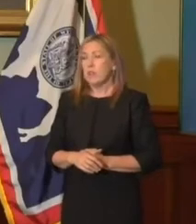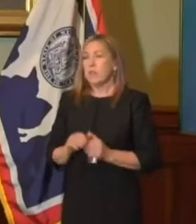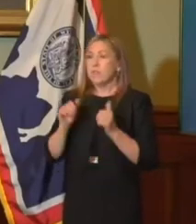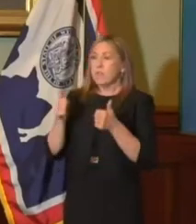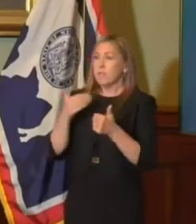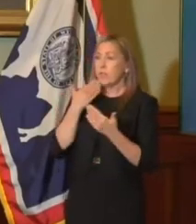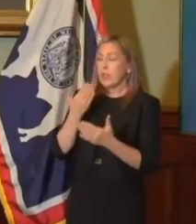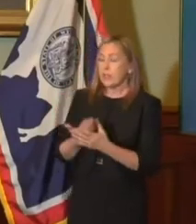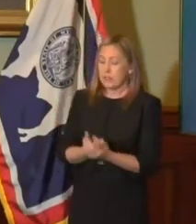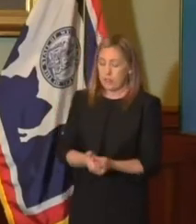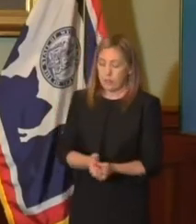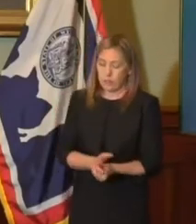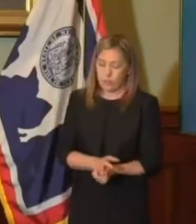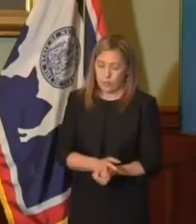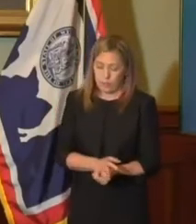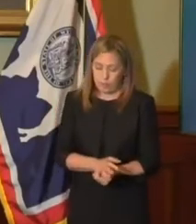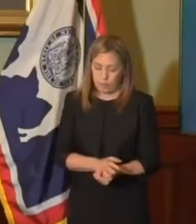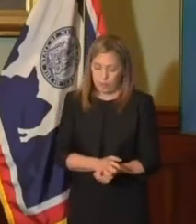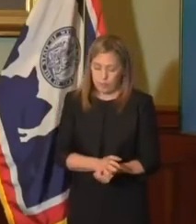Thanks, Mark. Thank you. Next question.